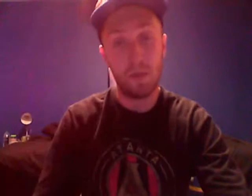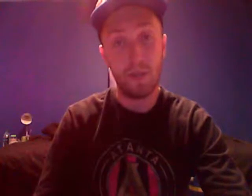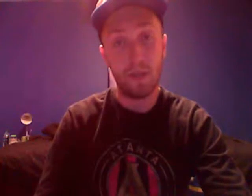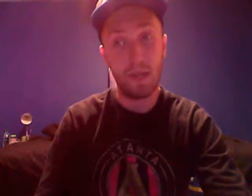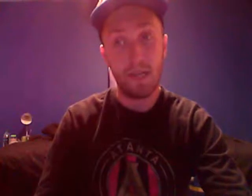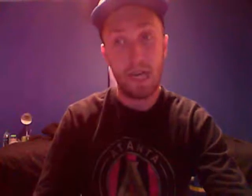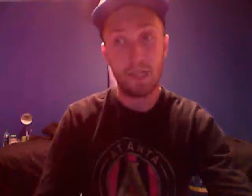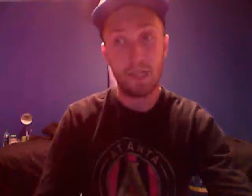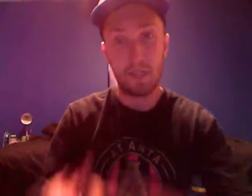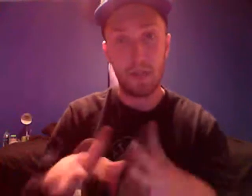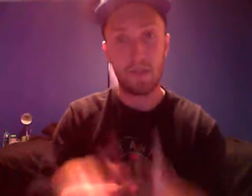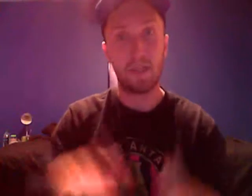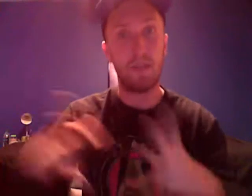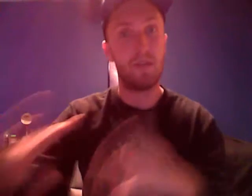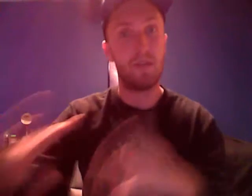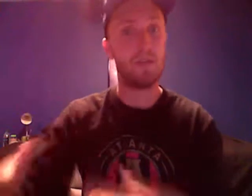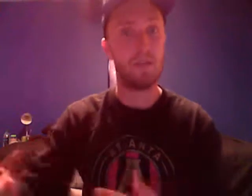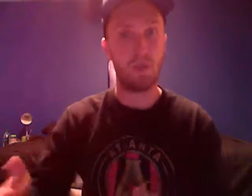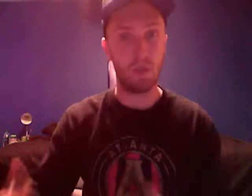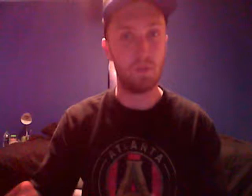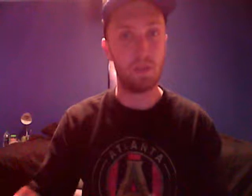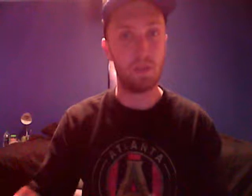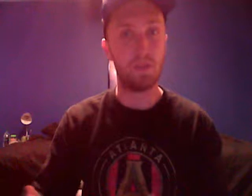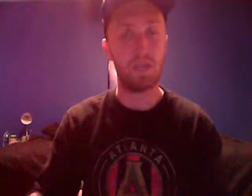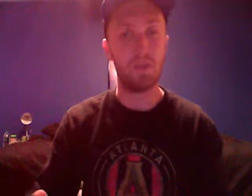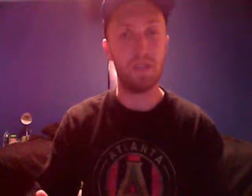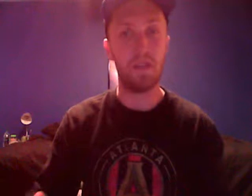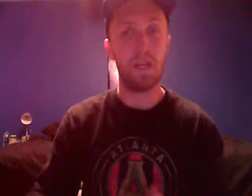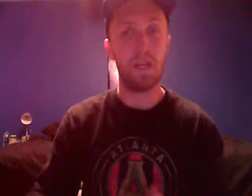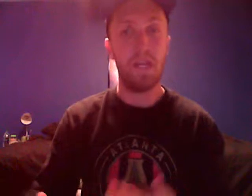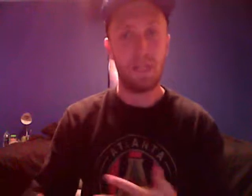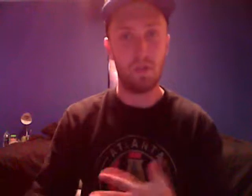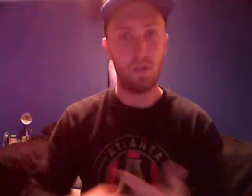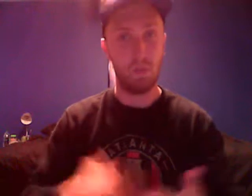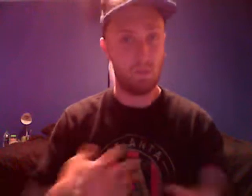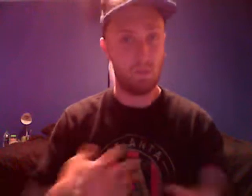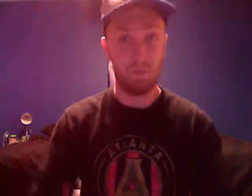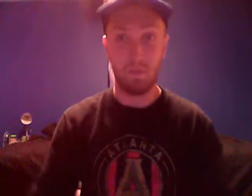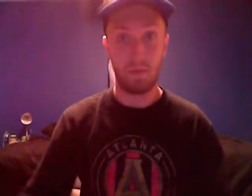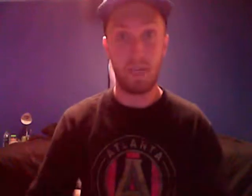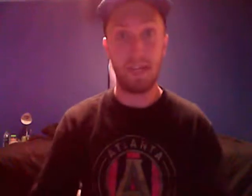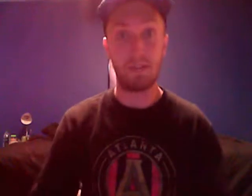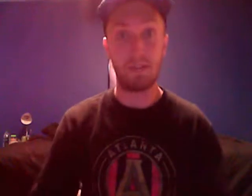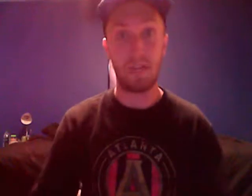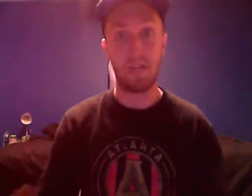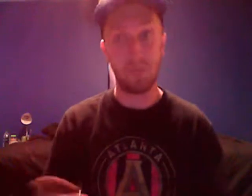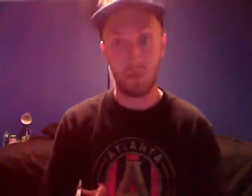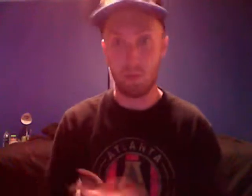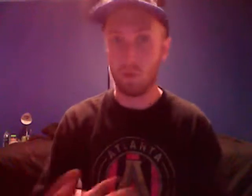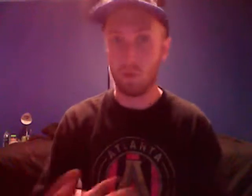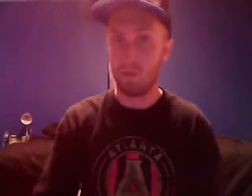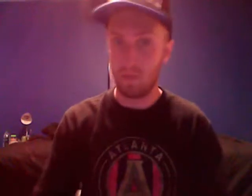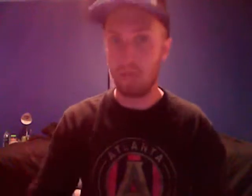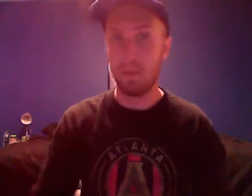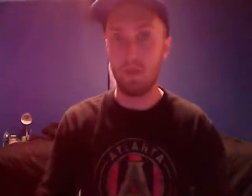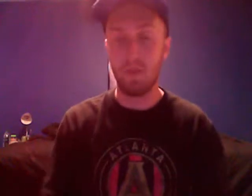wing. I think he finds himself in a good bit of space over there. And so he has time to sort of set himself up,